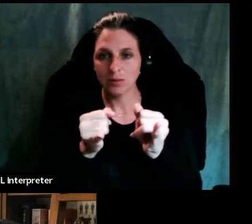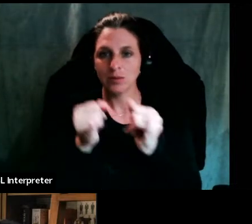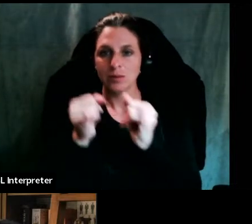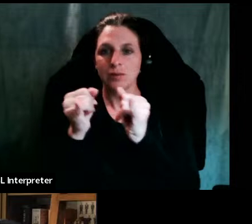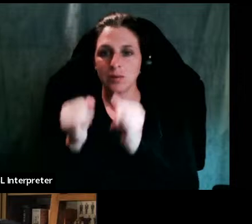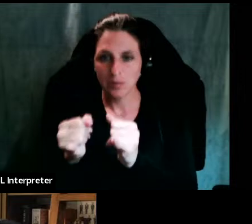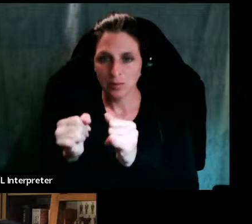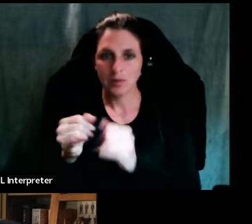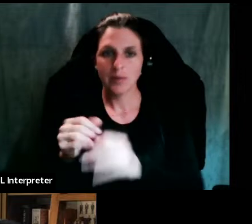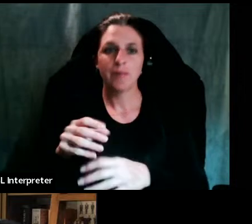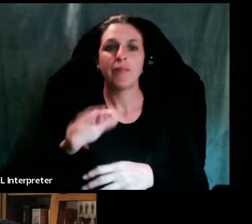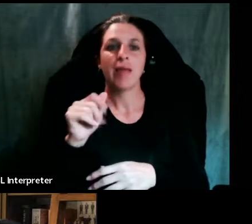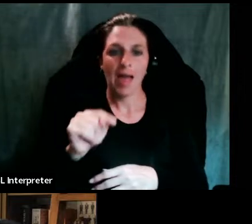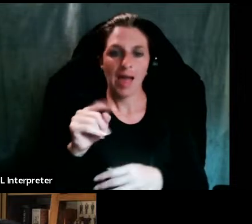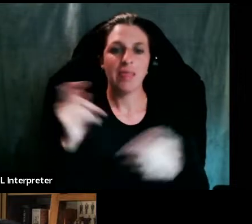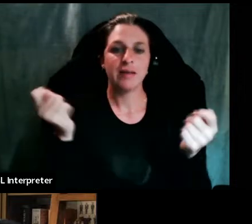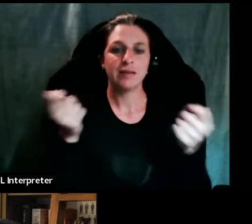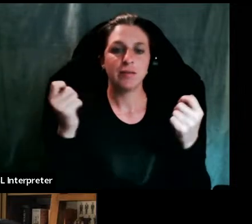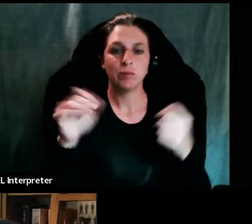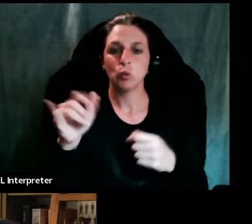ceremony. Julian did it. The president, the